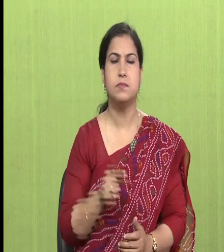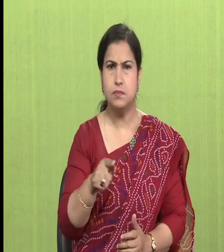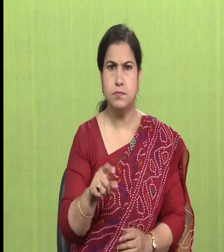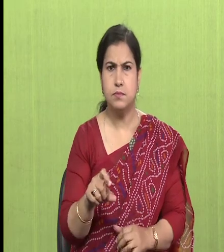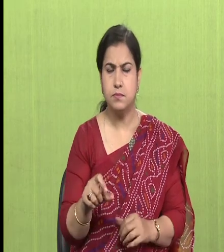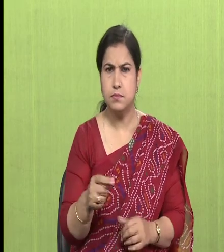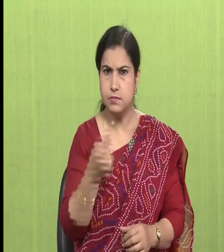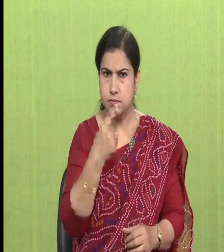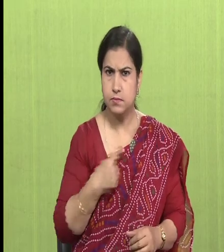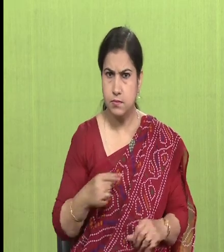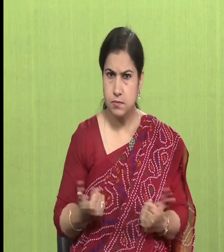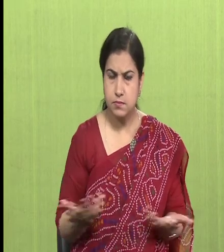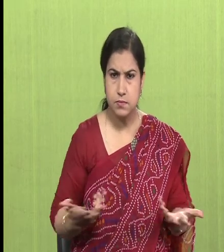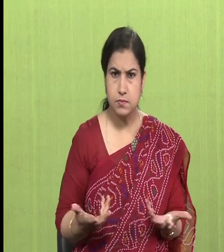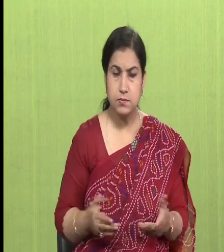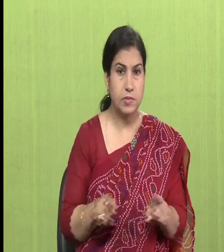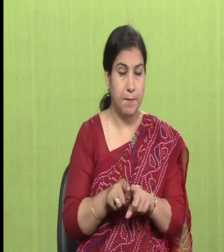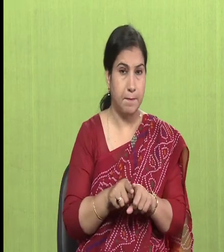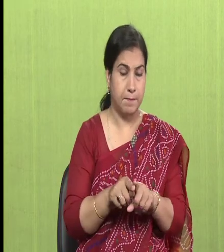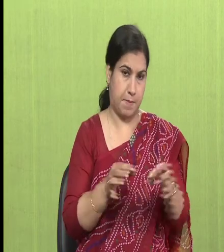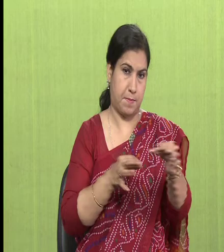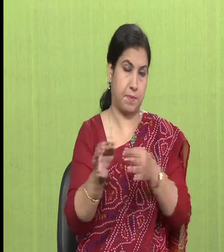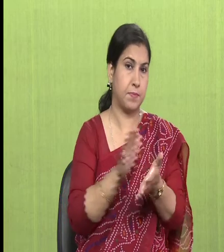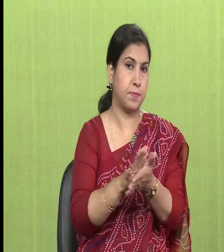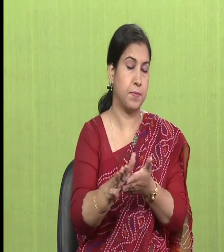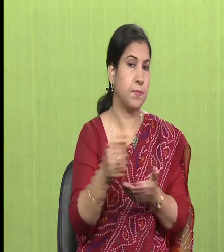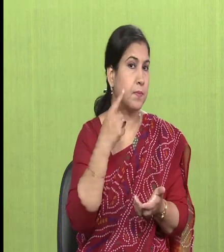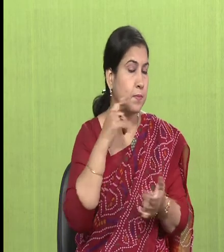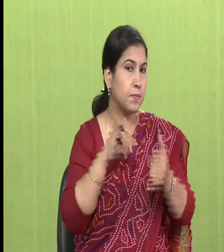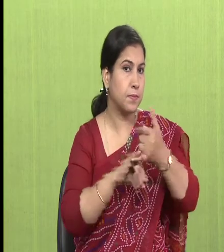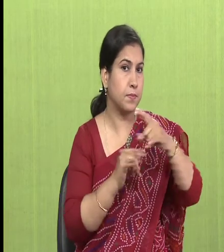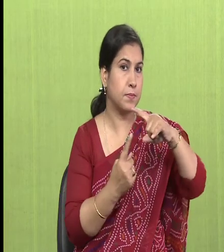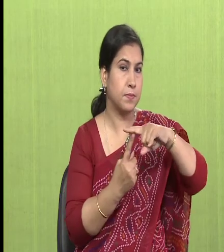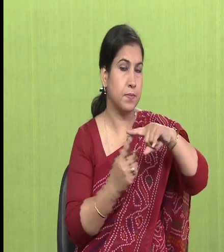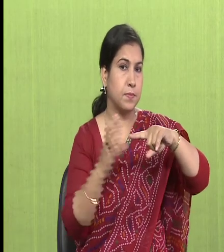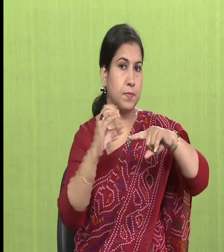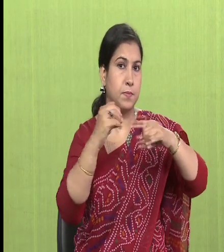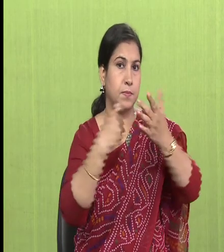history subject comes under which category?